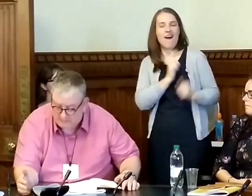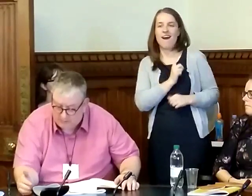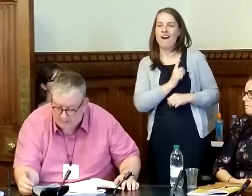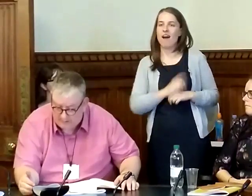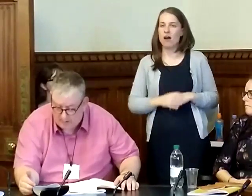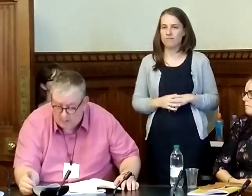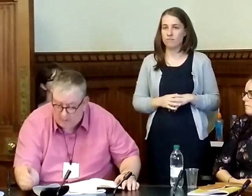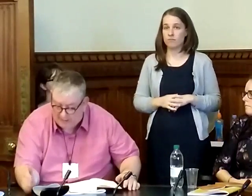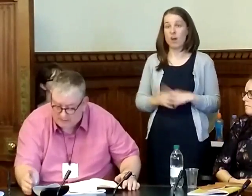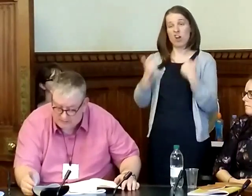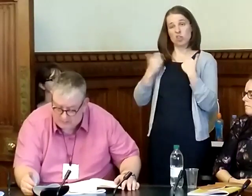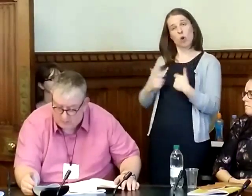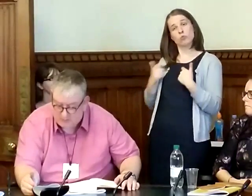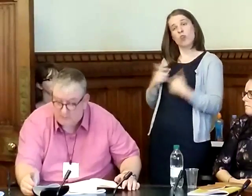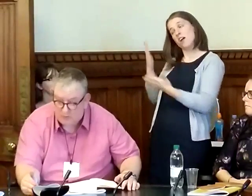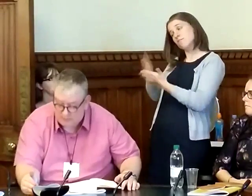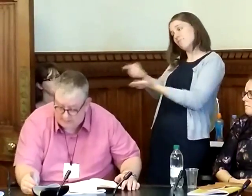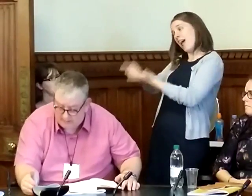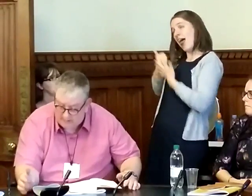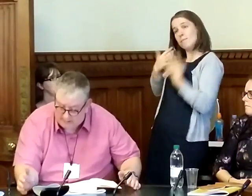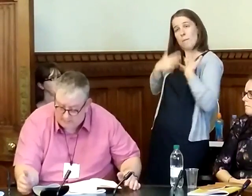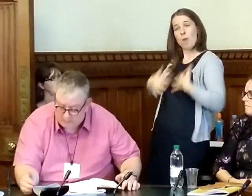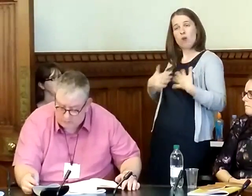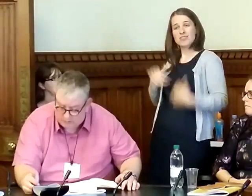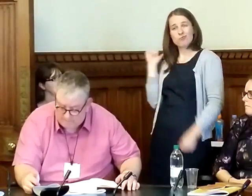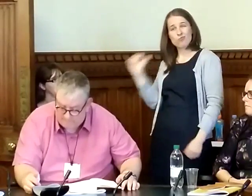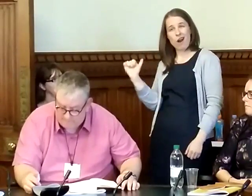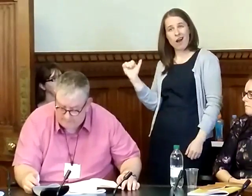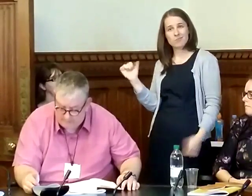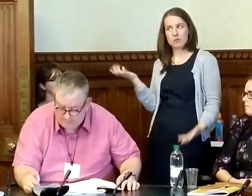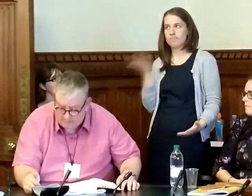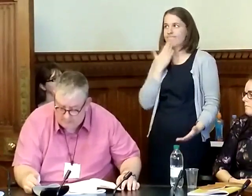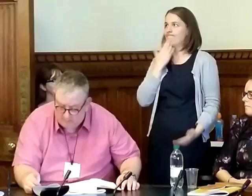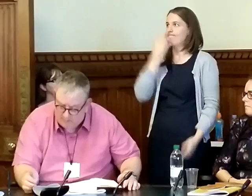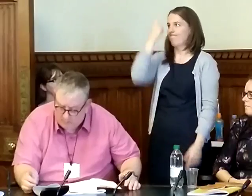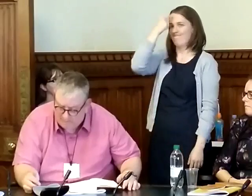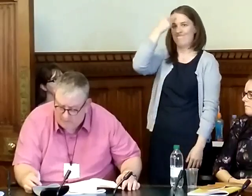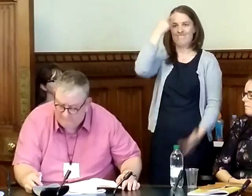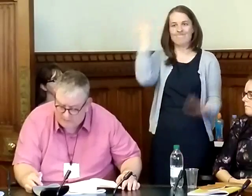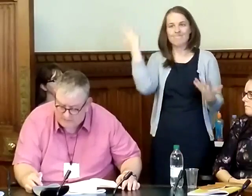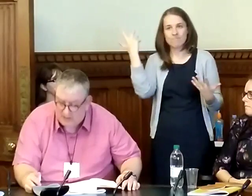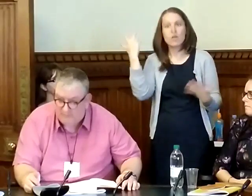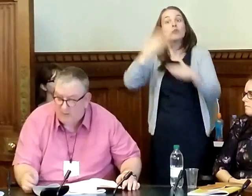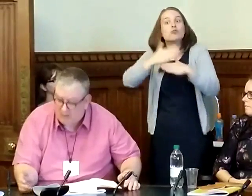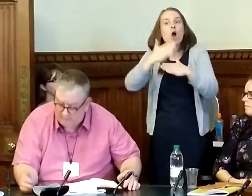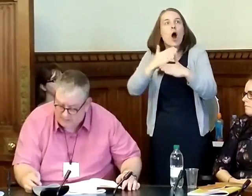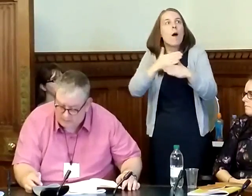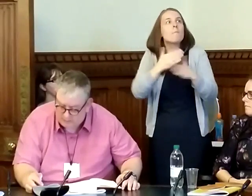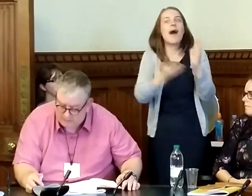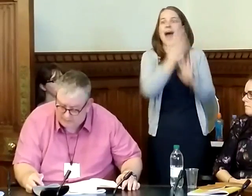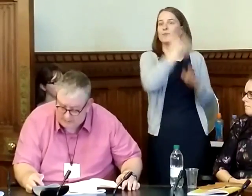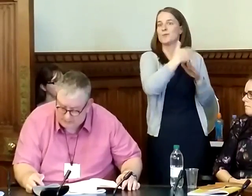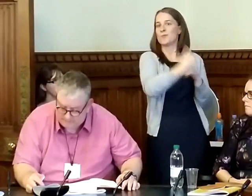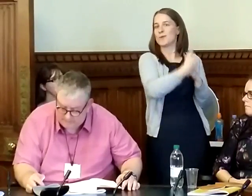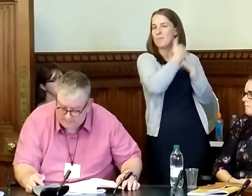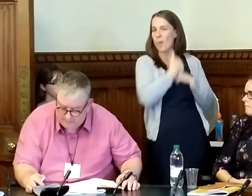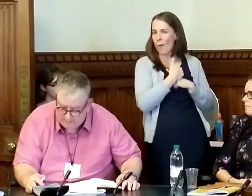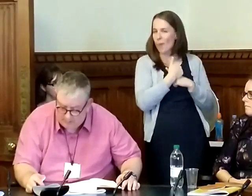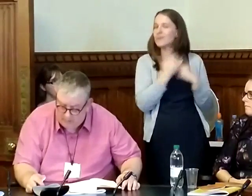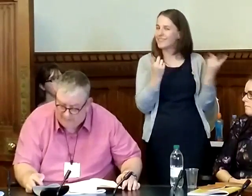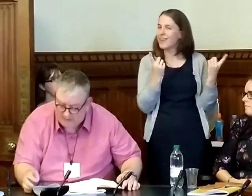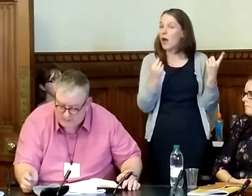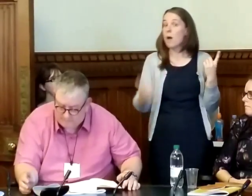care maintains the body, and access to work supports me in my job. But what of life itself, of social